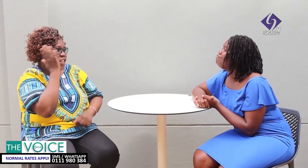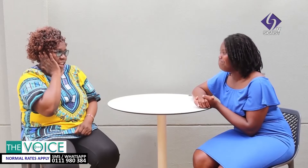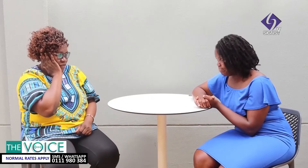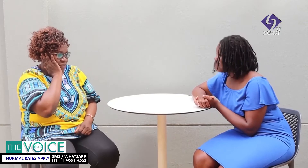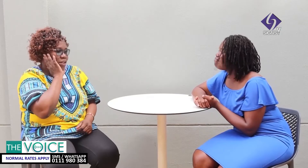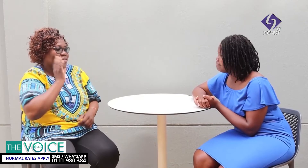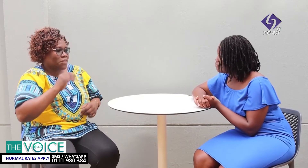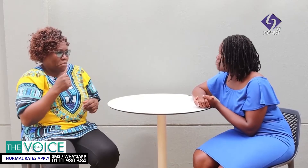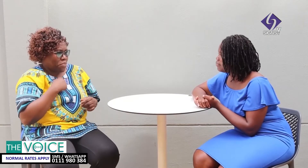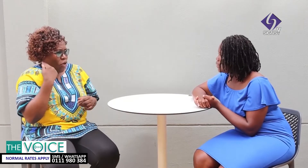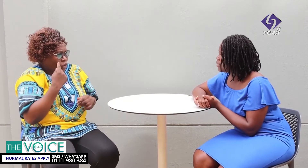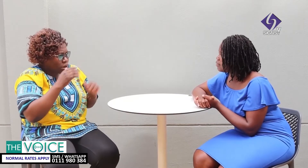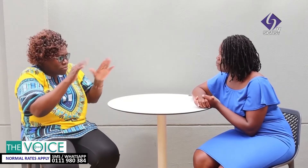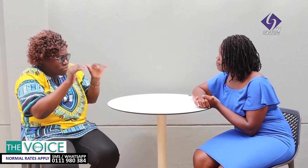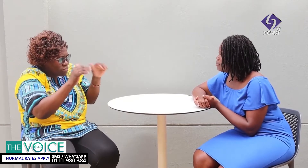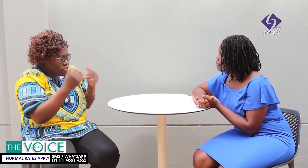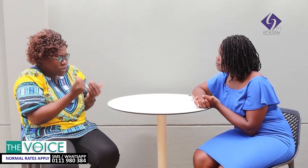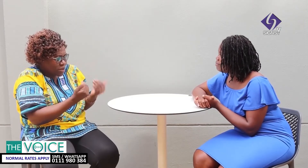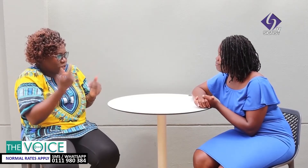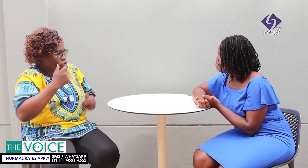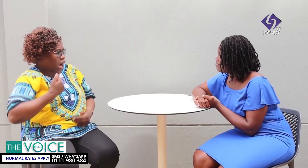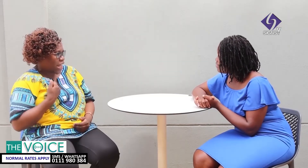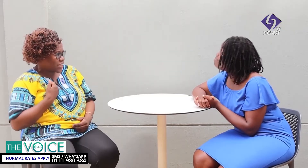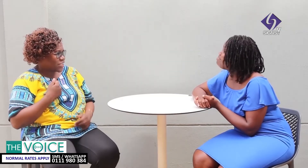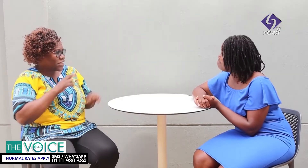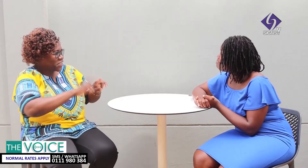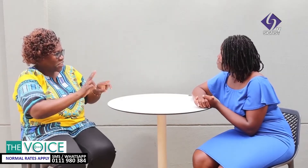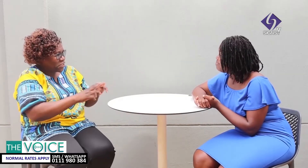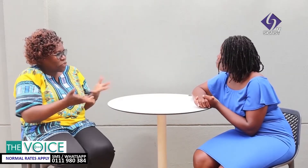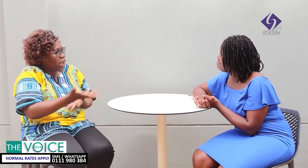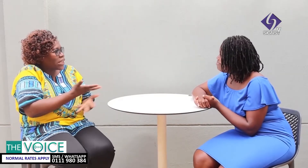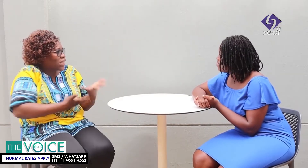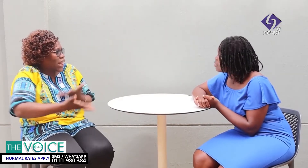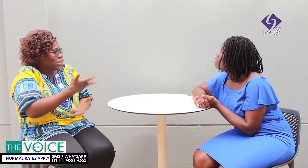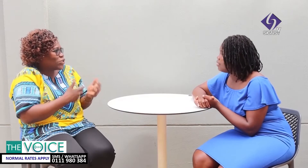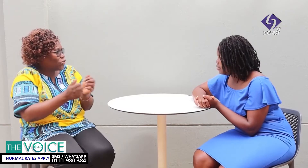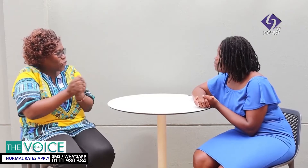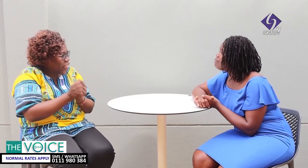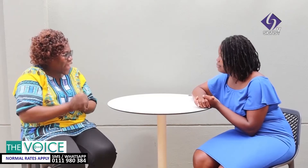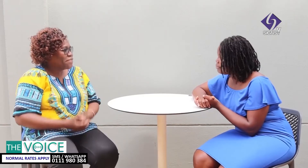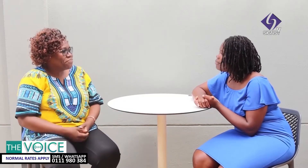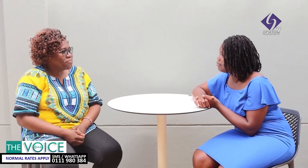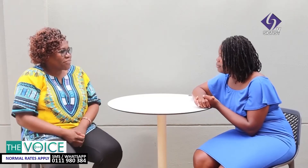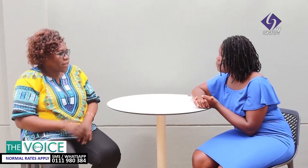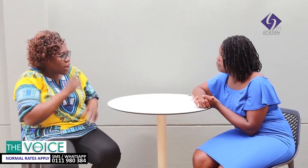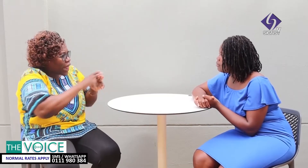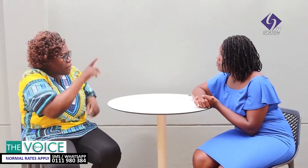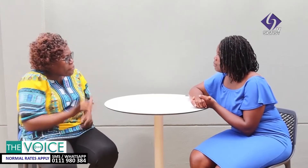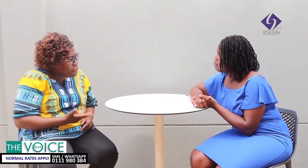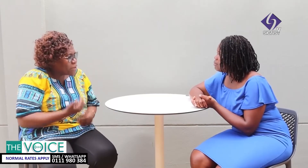they want in life. So what can you tell them? Thank you so much for that question. I know we all come